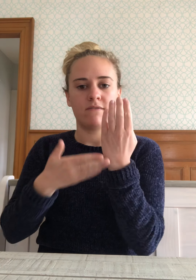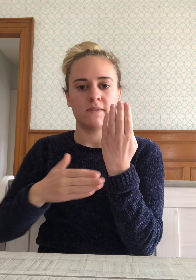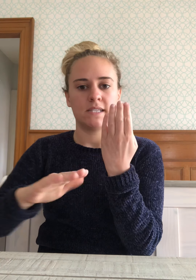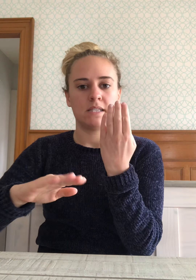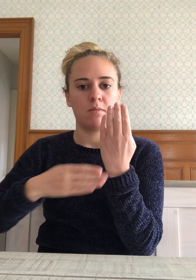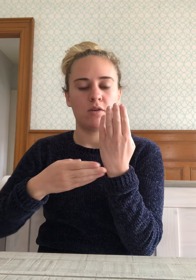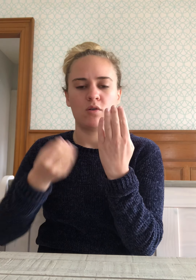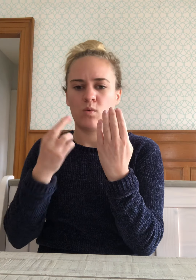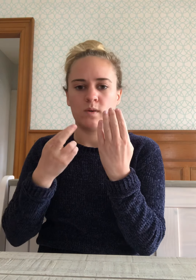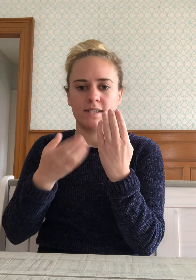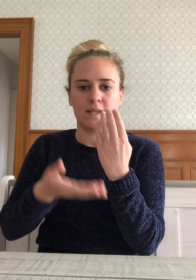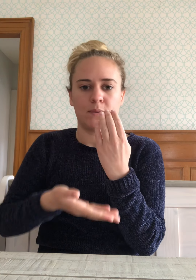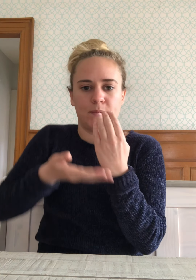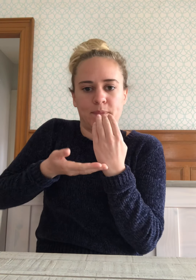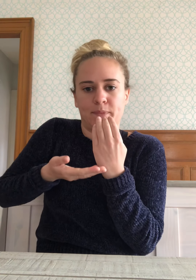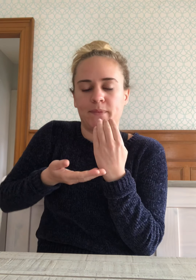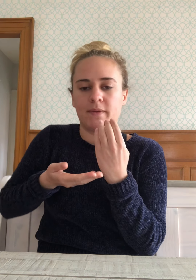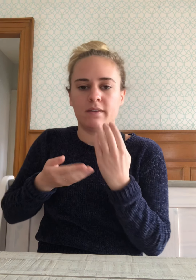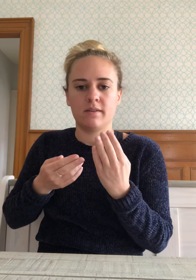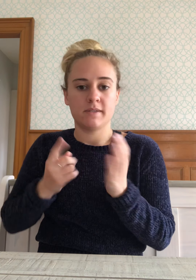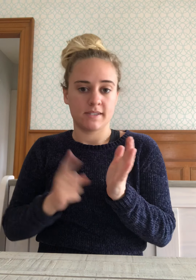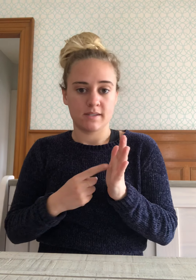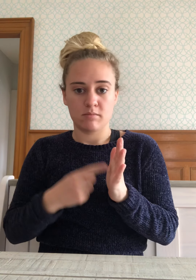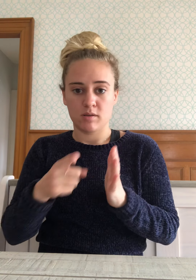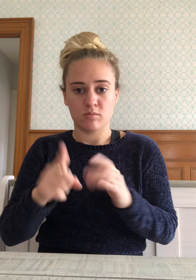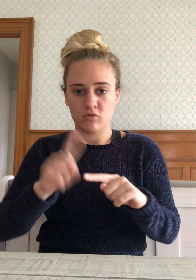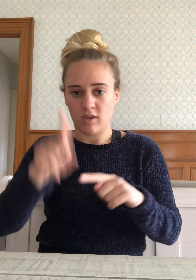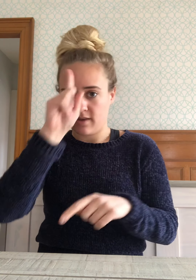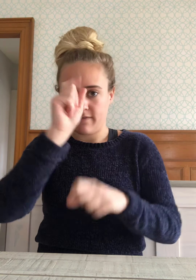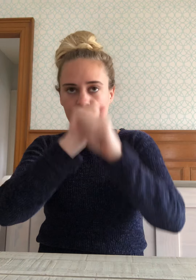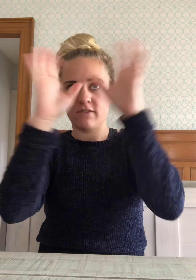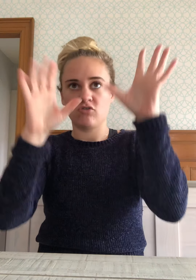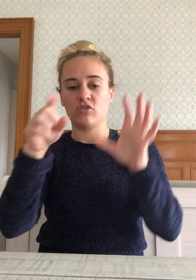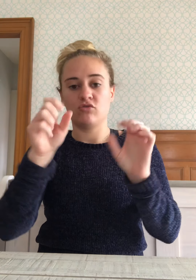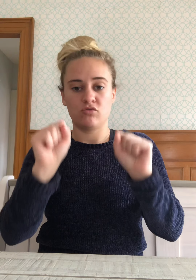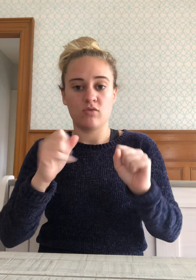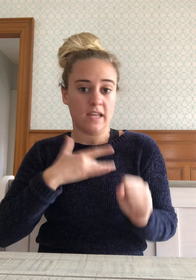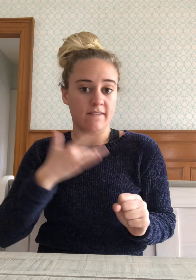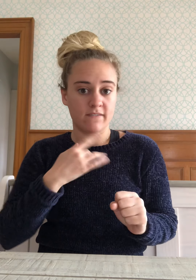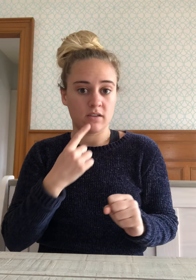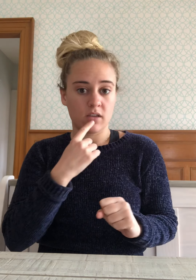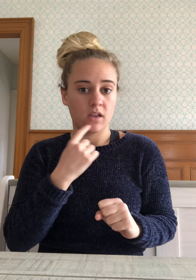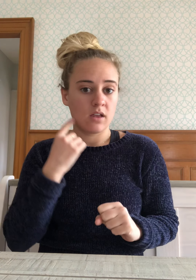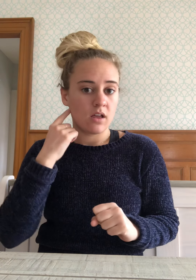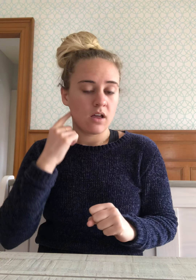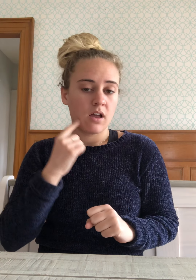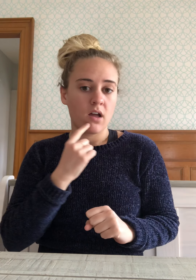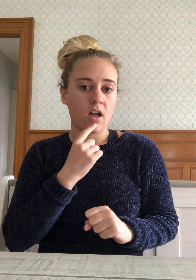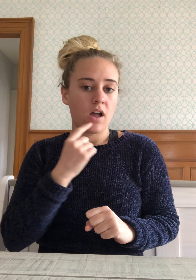area? Sometimes in areas you can't visualize, you can feel. You can run your finger along the tuberosity